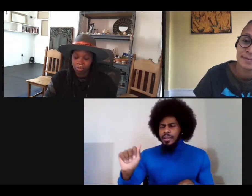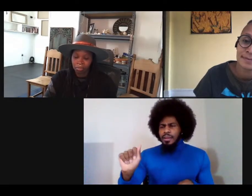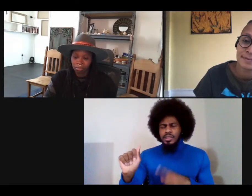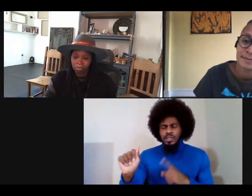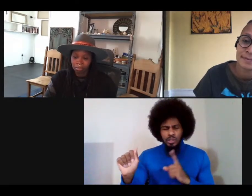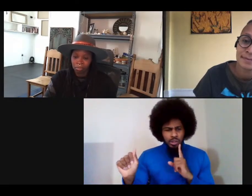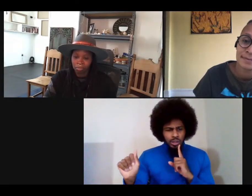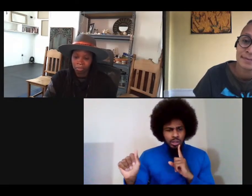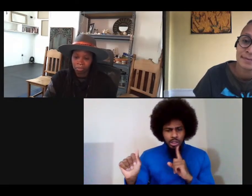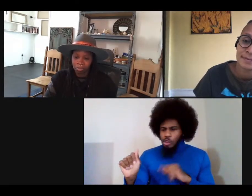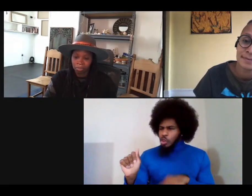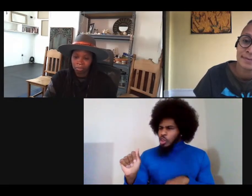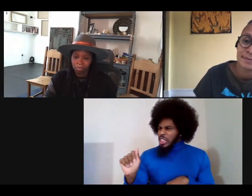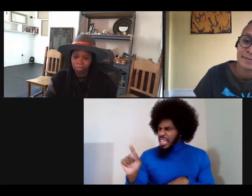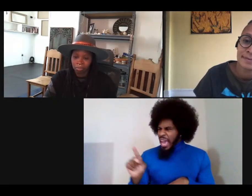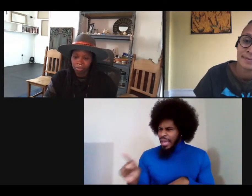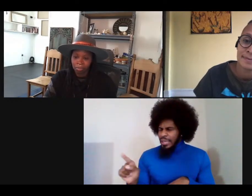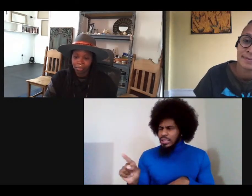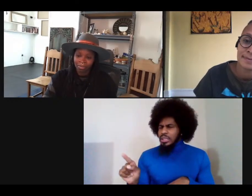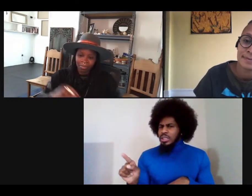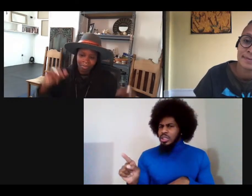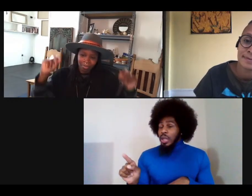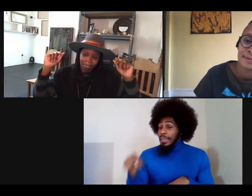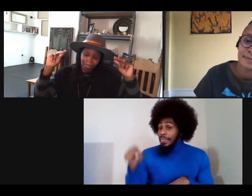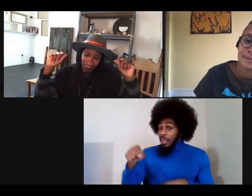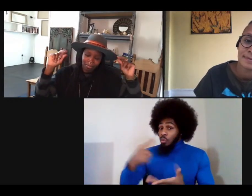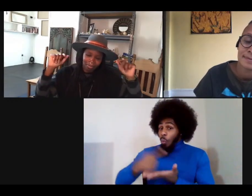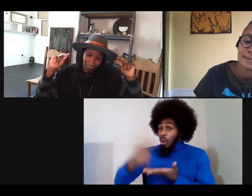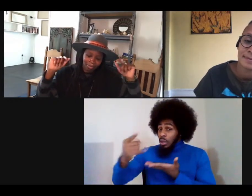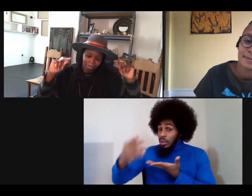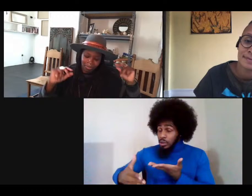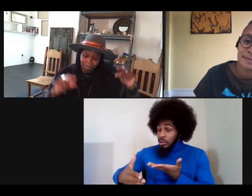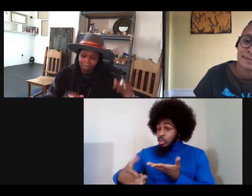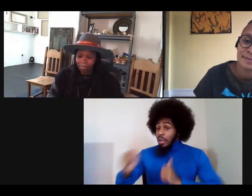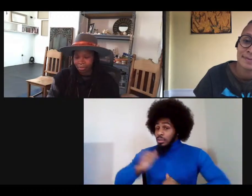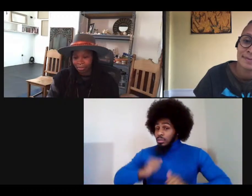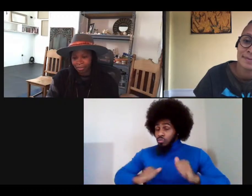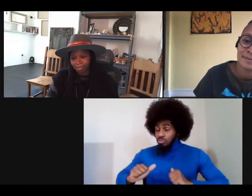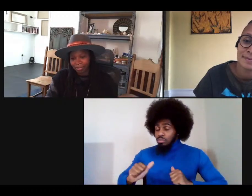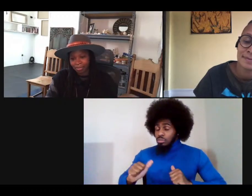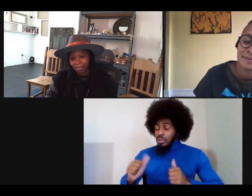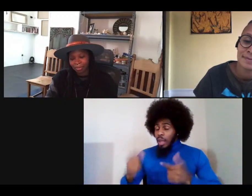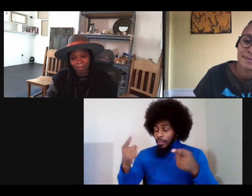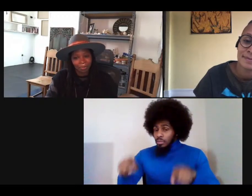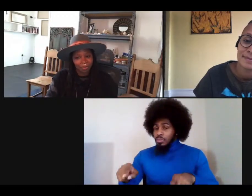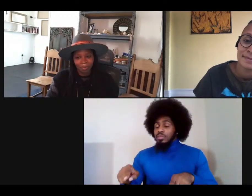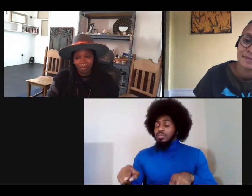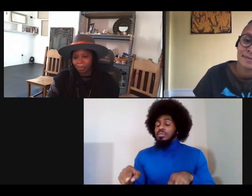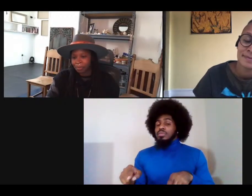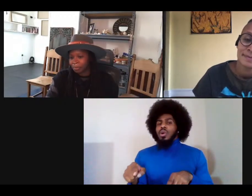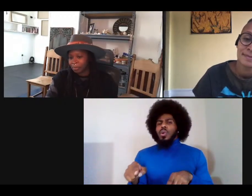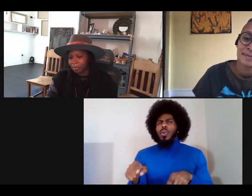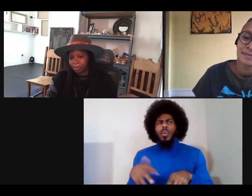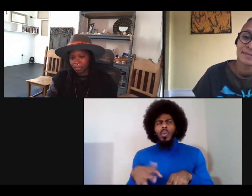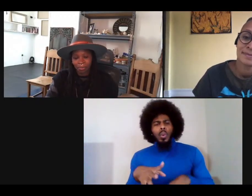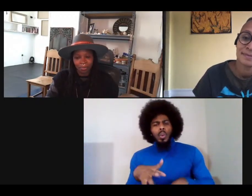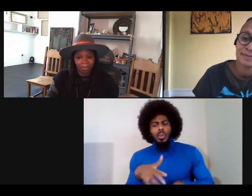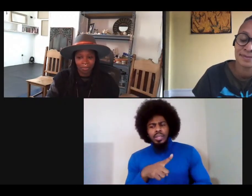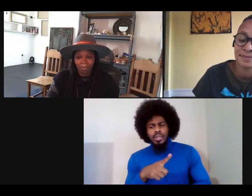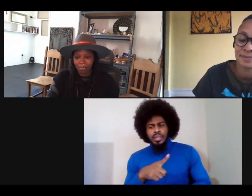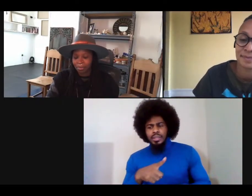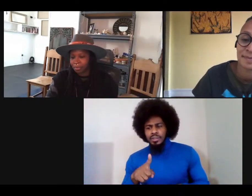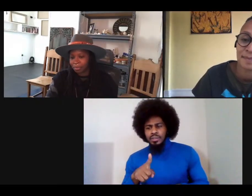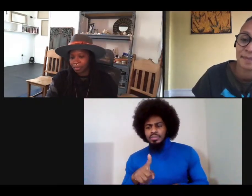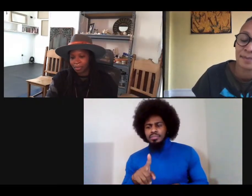piece for Dance Africa, which happens this weekend, but talking to the water. And Nyjah started